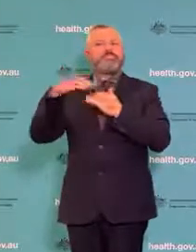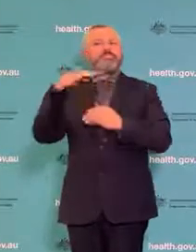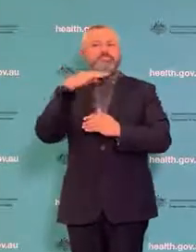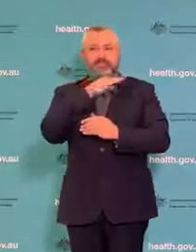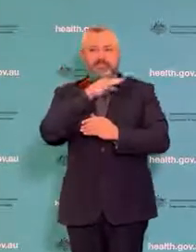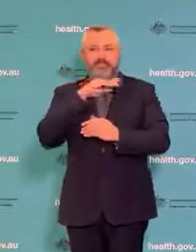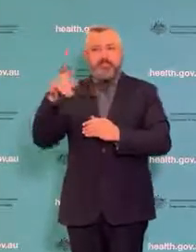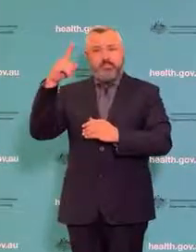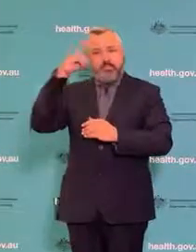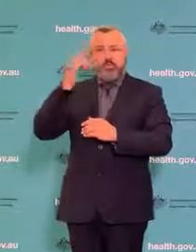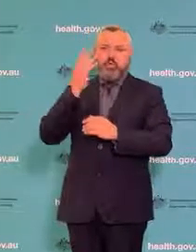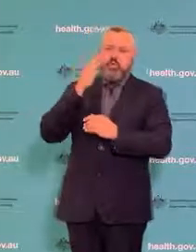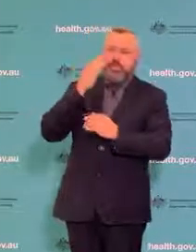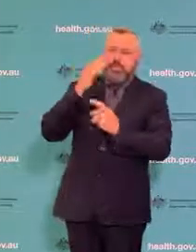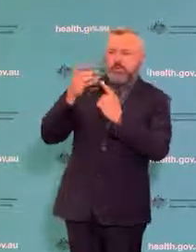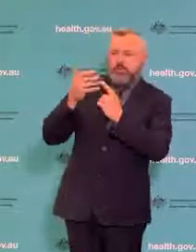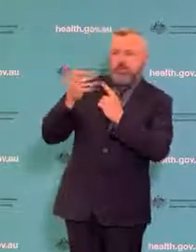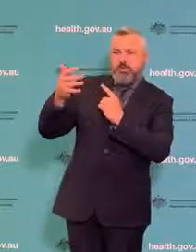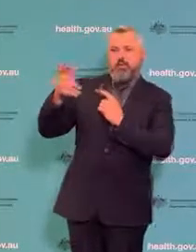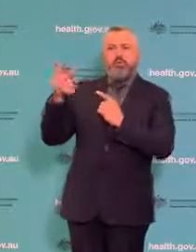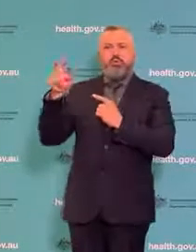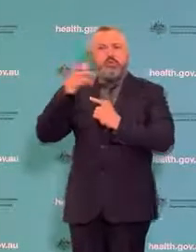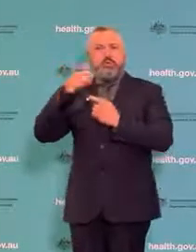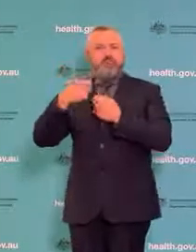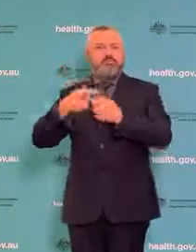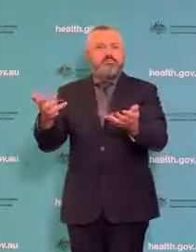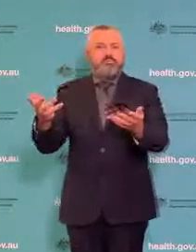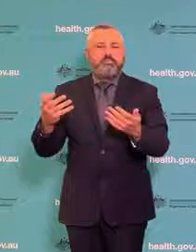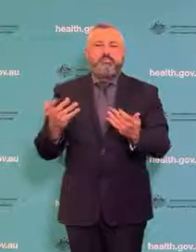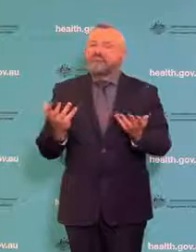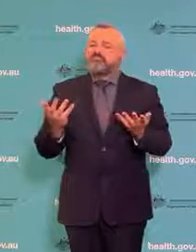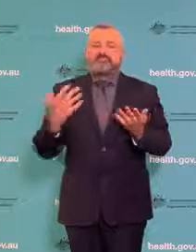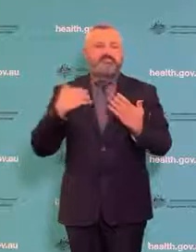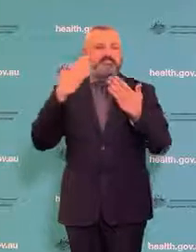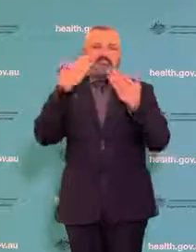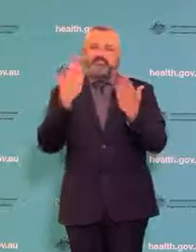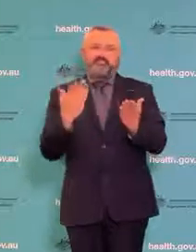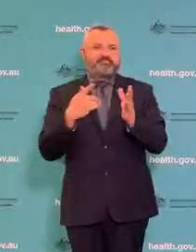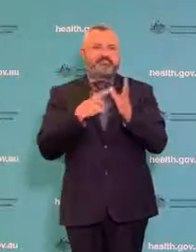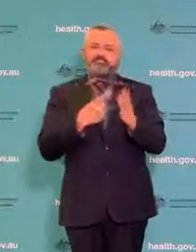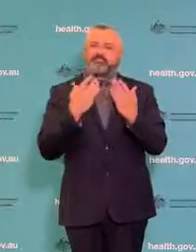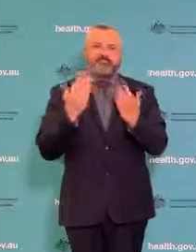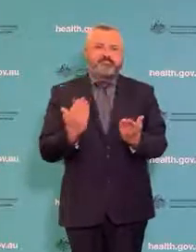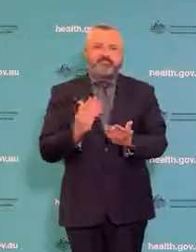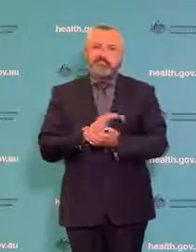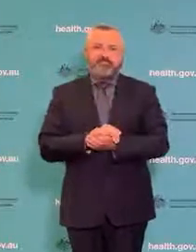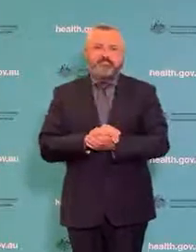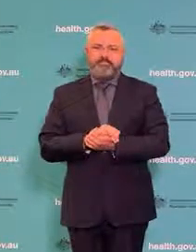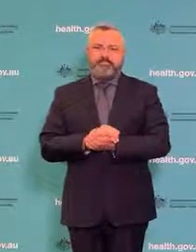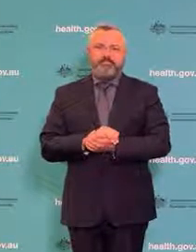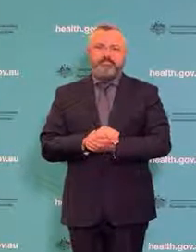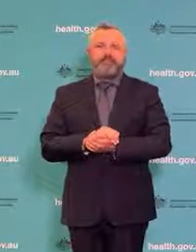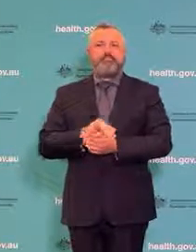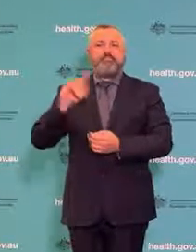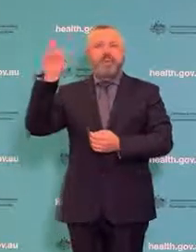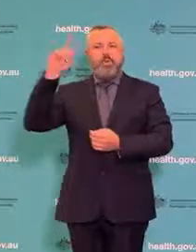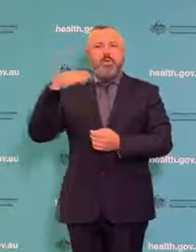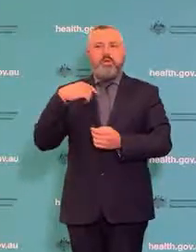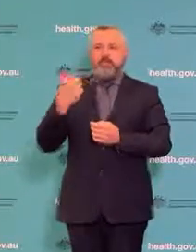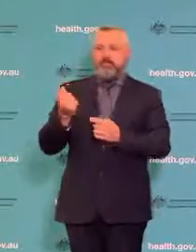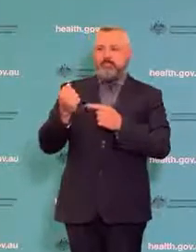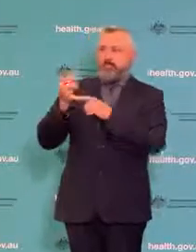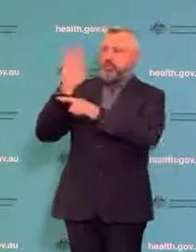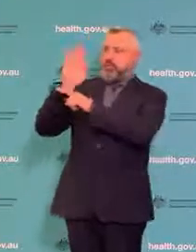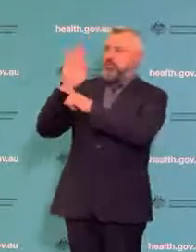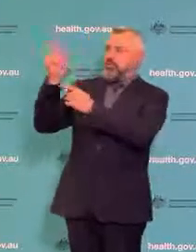those vaccines yet? That detail I don't have. No, I think that we're using currently that's come from overseas